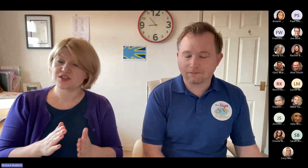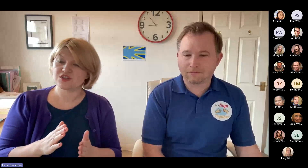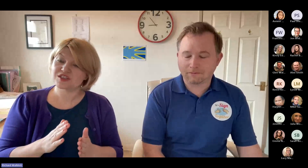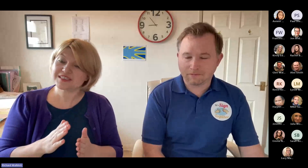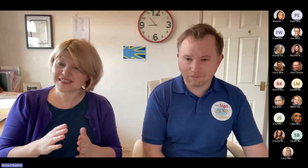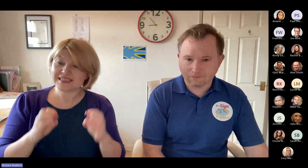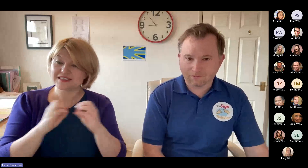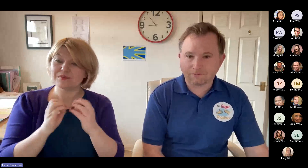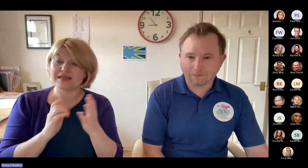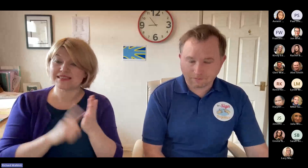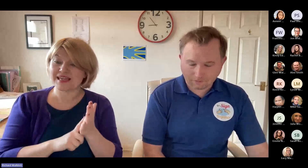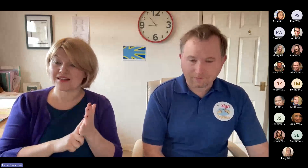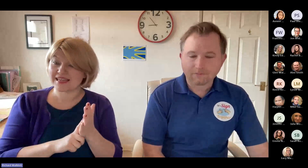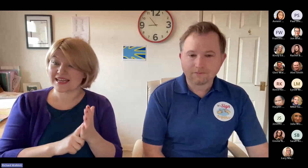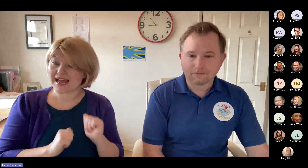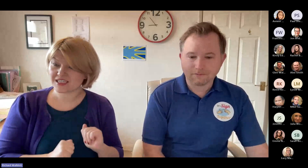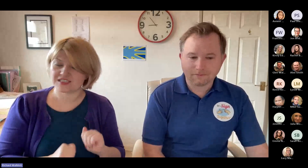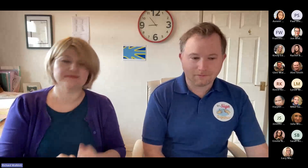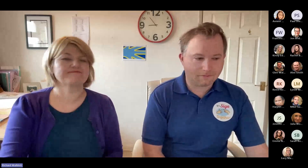so you can see some BSL in action.